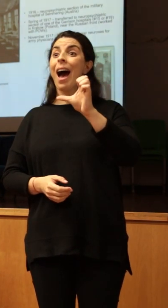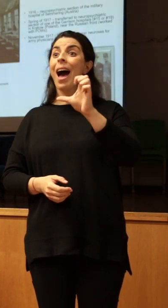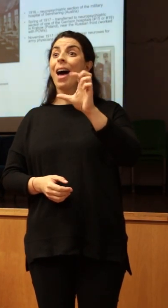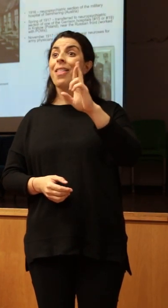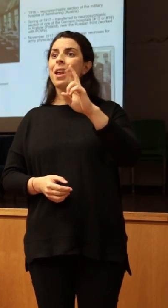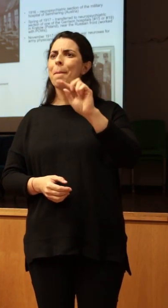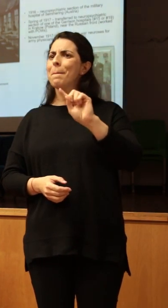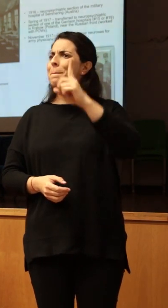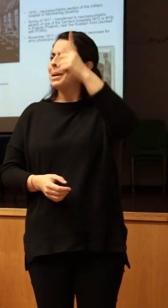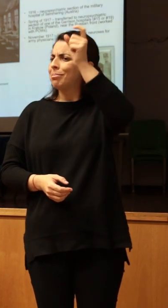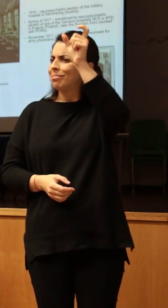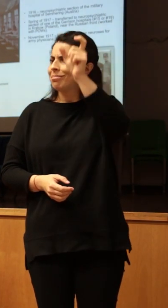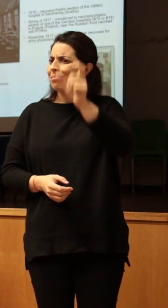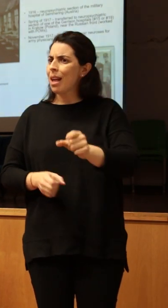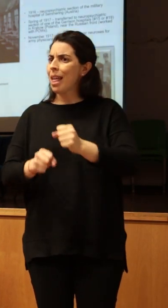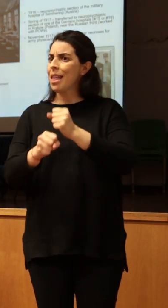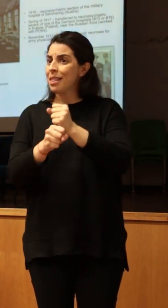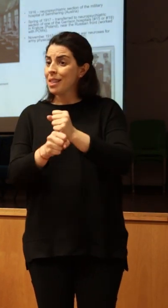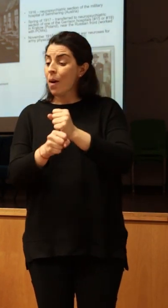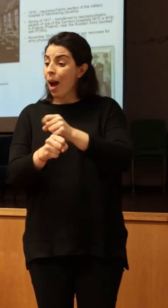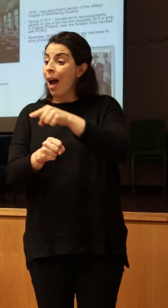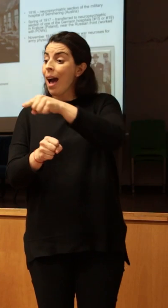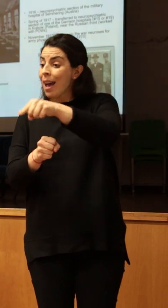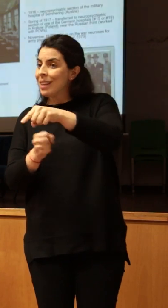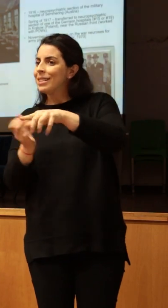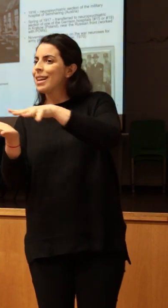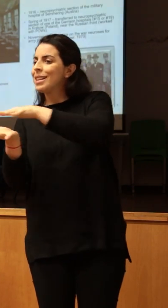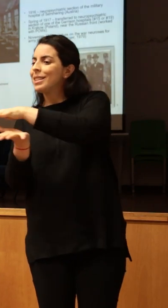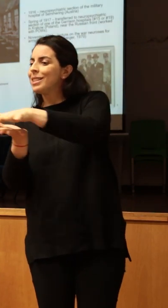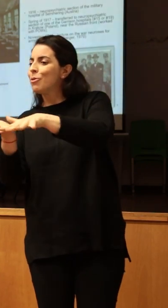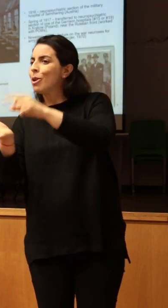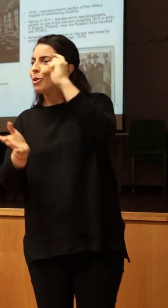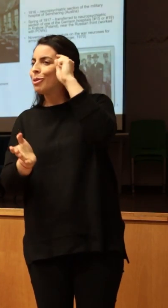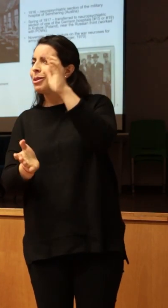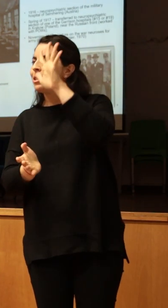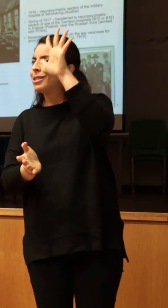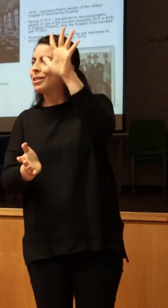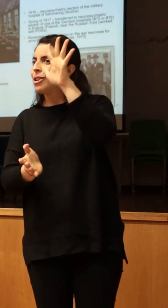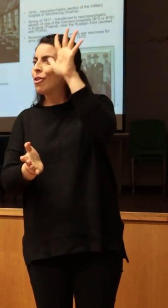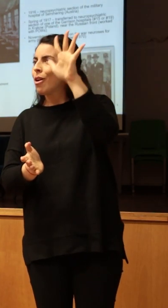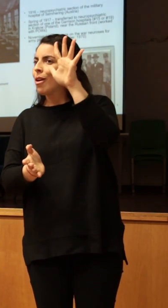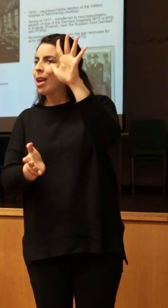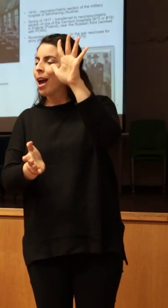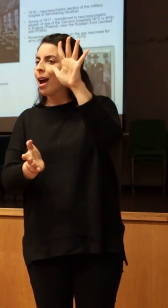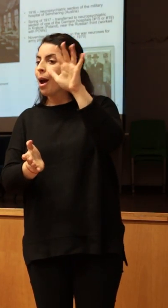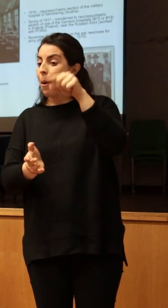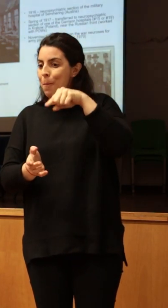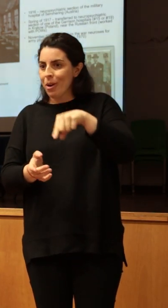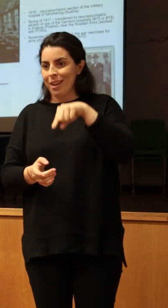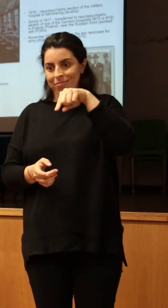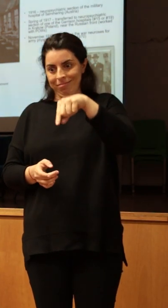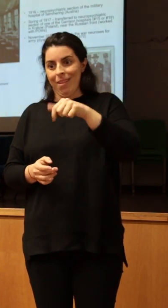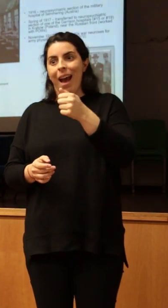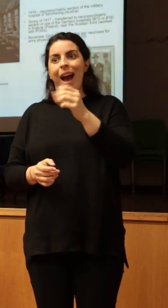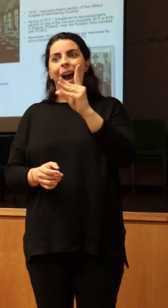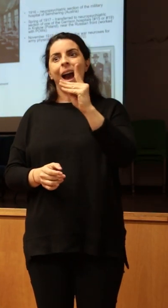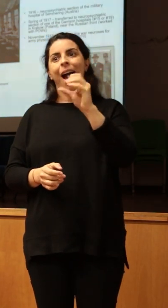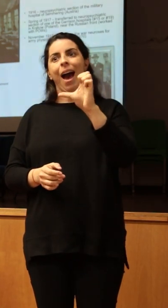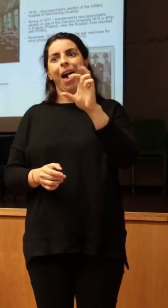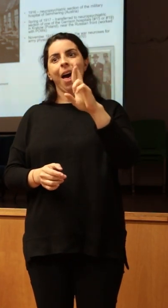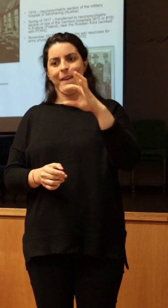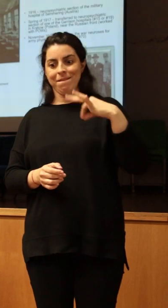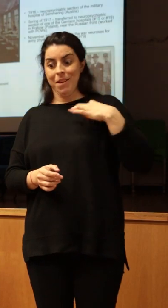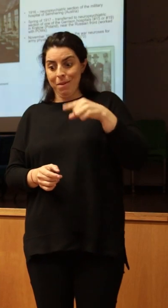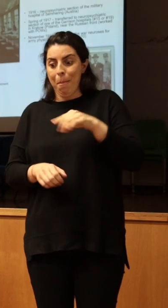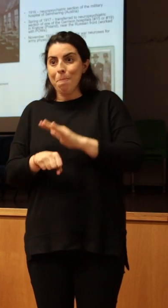trabajó con este tipo de asuntos, y digo, de primera mano, porque él lo vivió en la guerra.